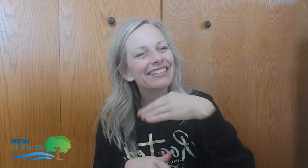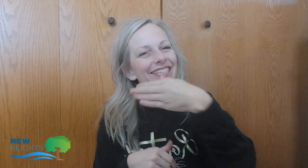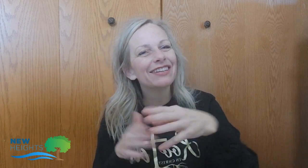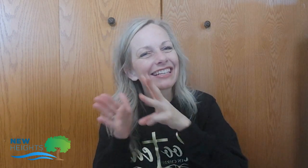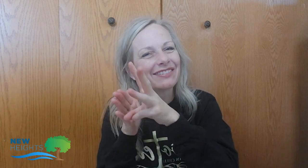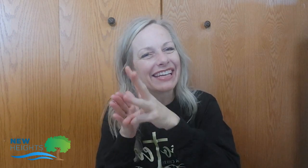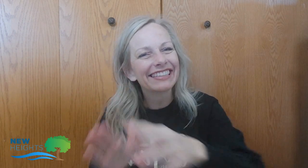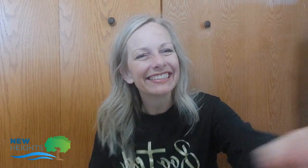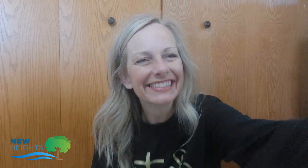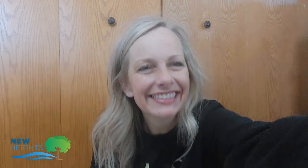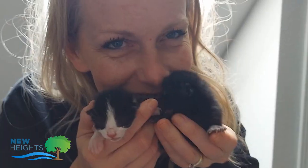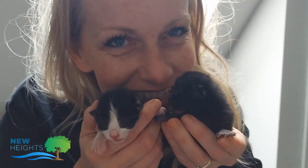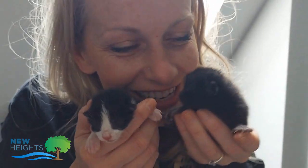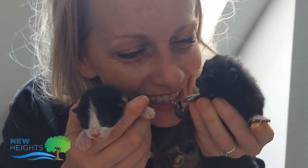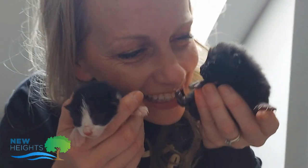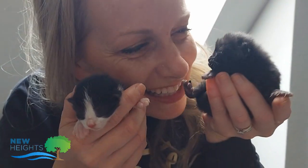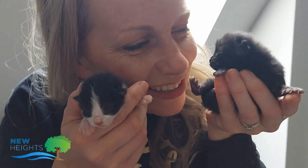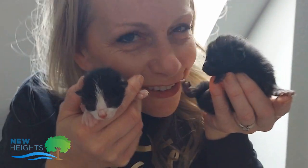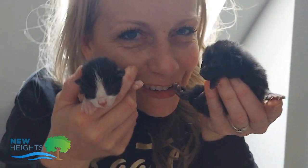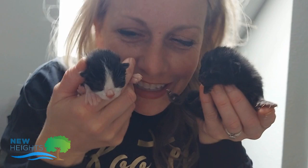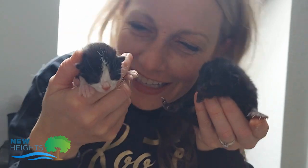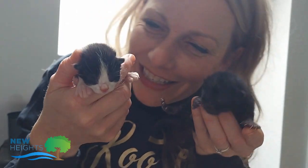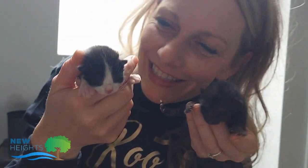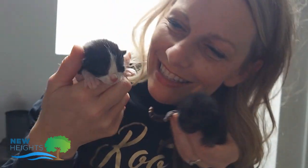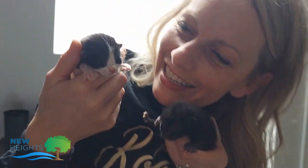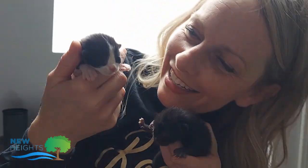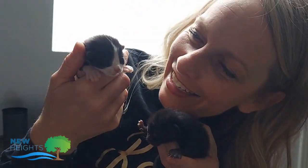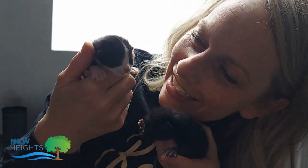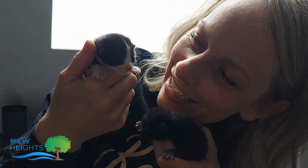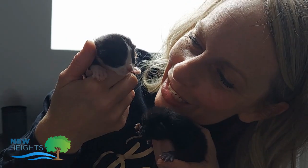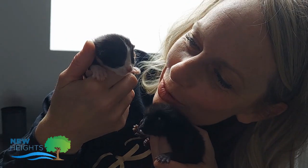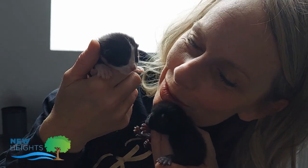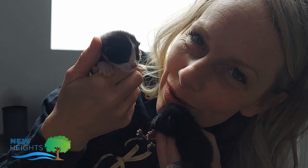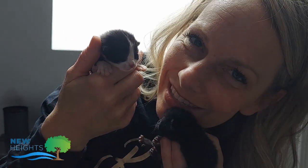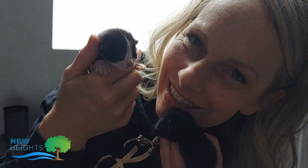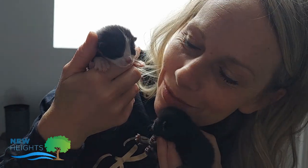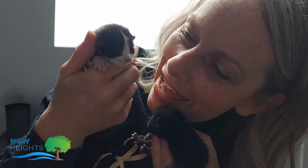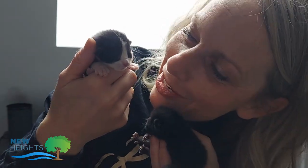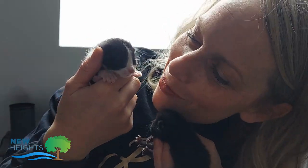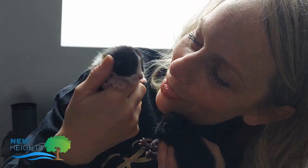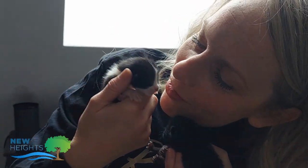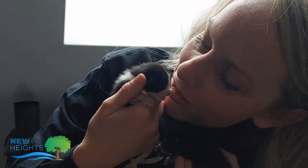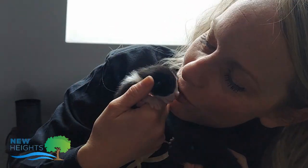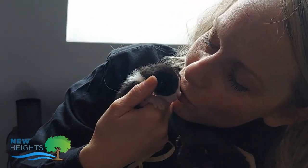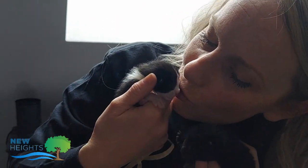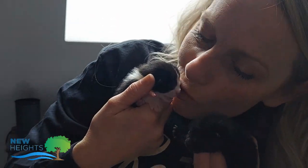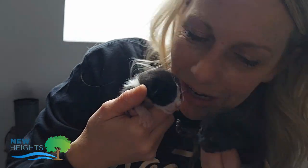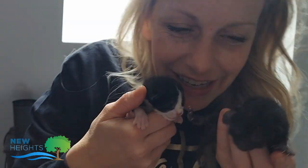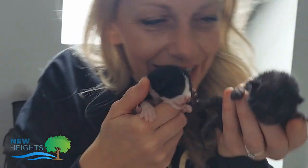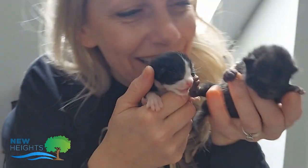see you next week. See, here are the kittens. Here is one of the little black and white ones. And